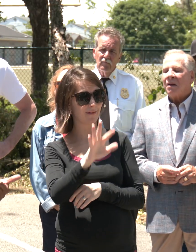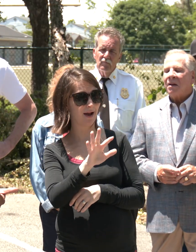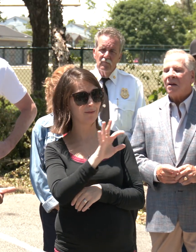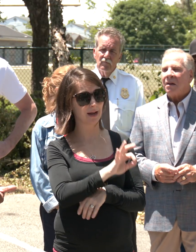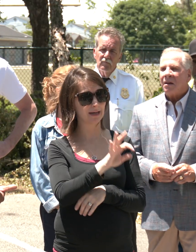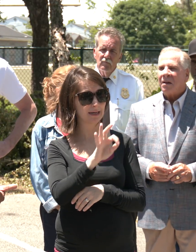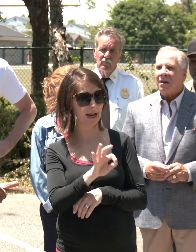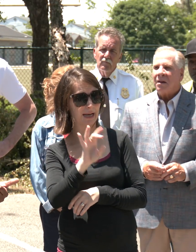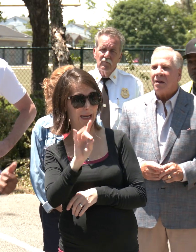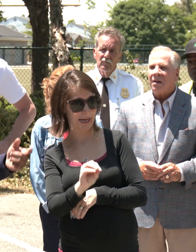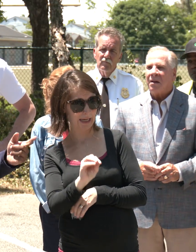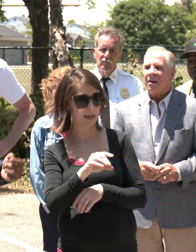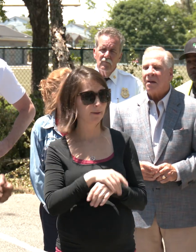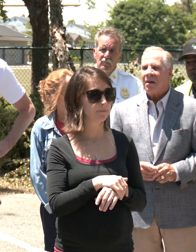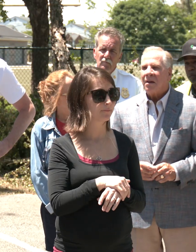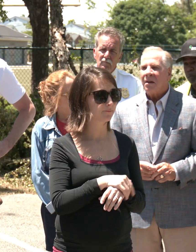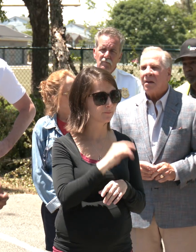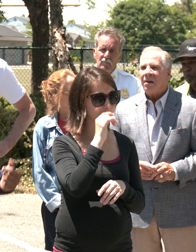314-955-9980.